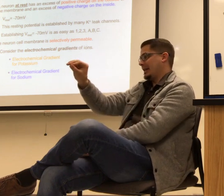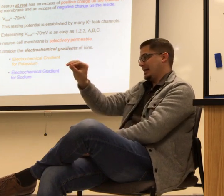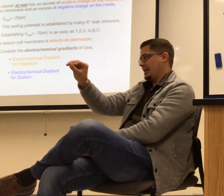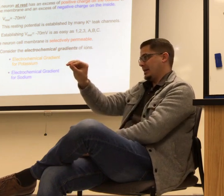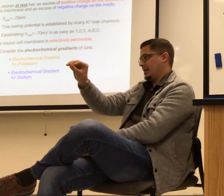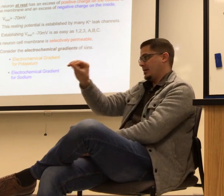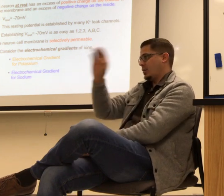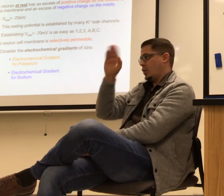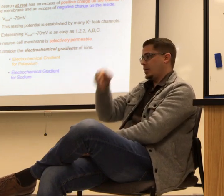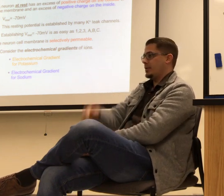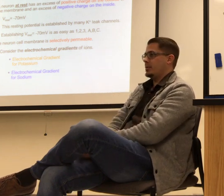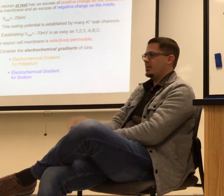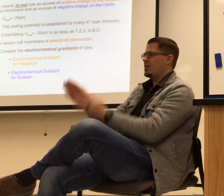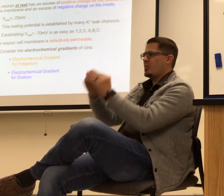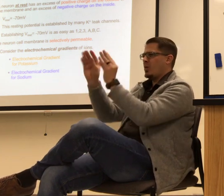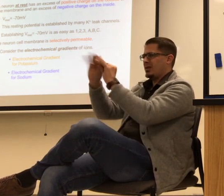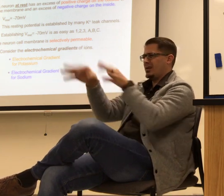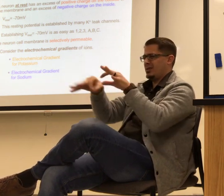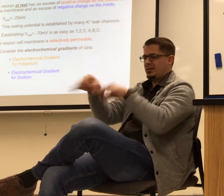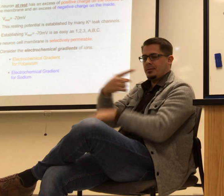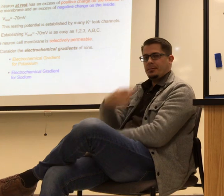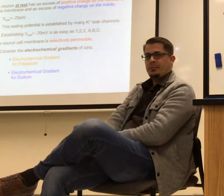Let me write that more clear.